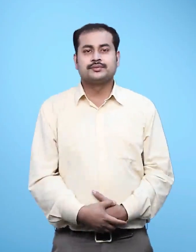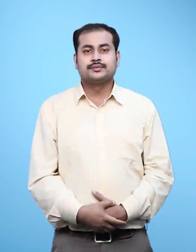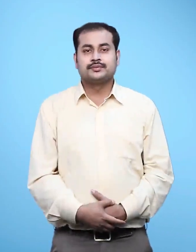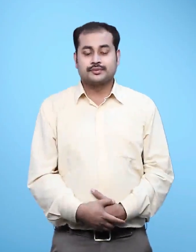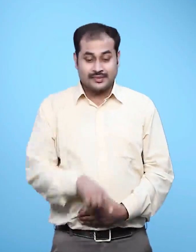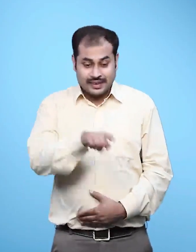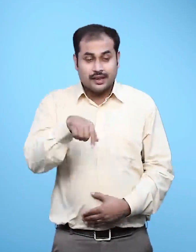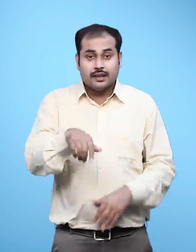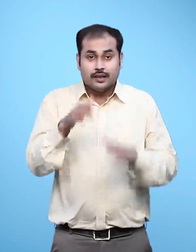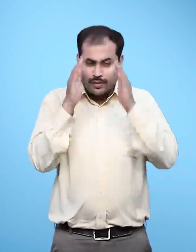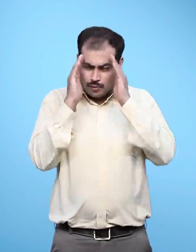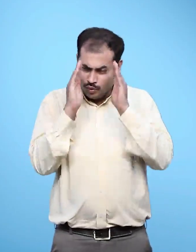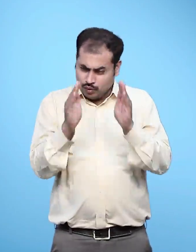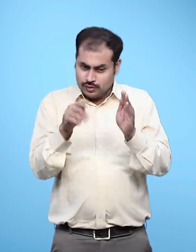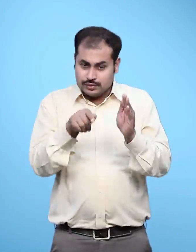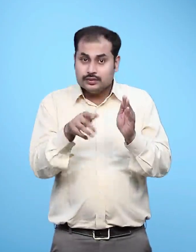The focus should be on volume.